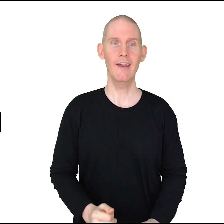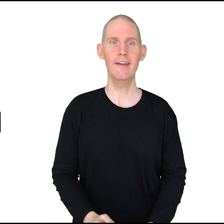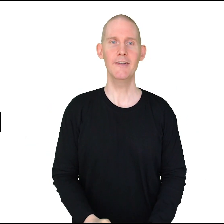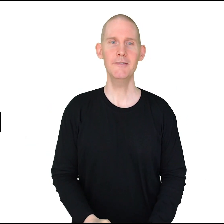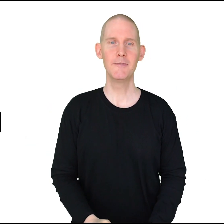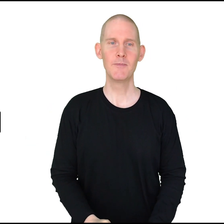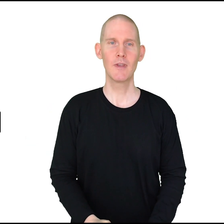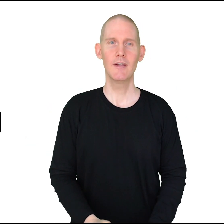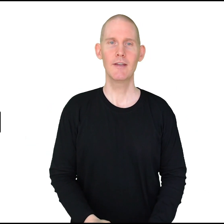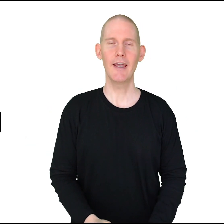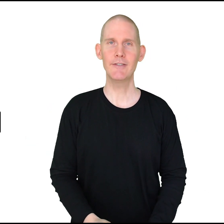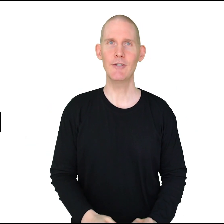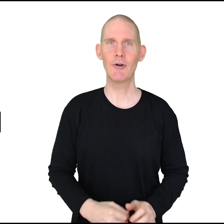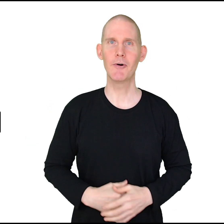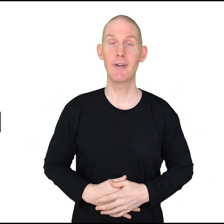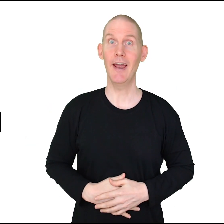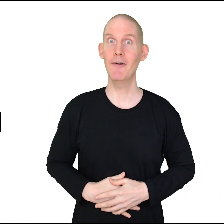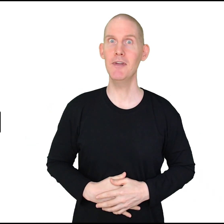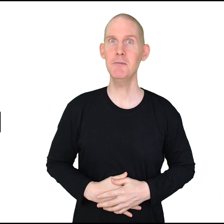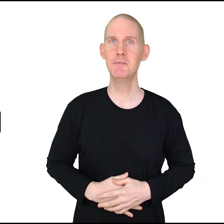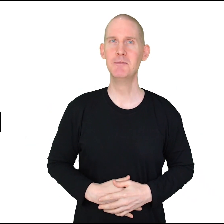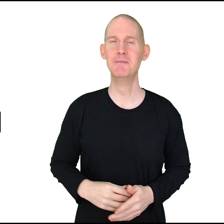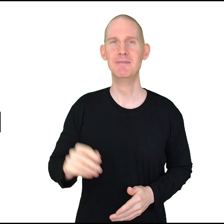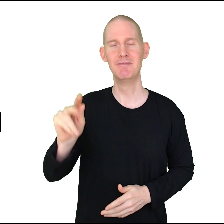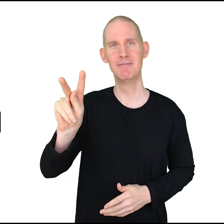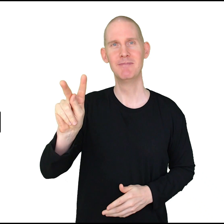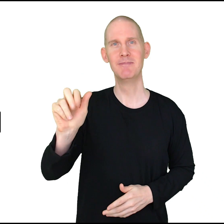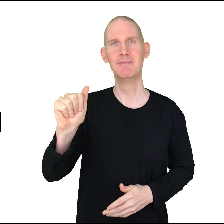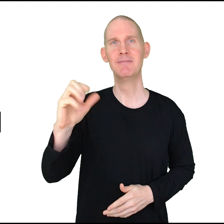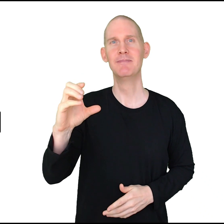And KACY, coat, heavy.